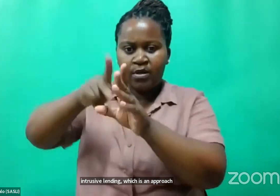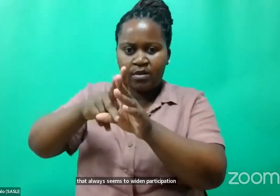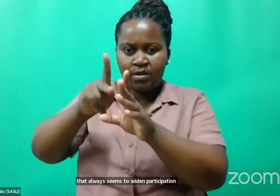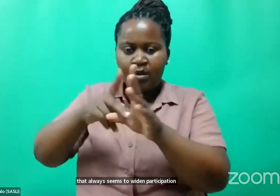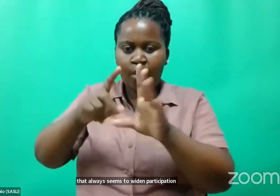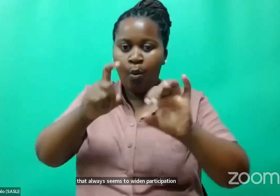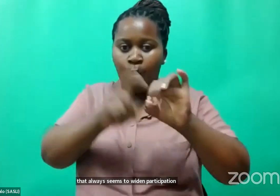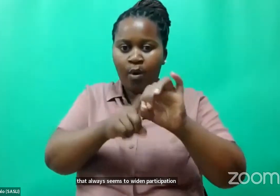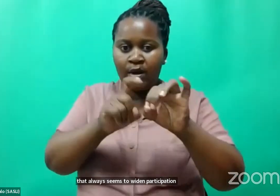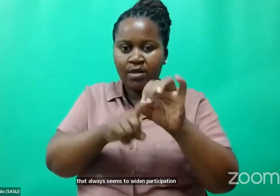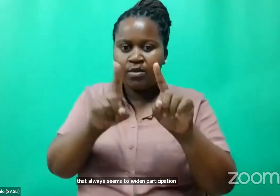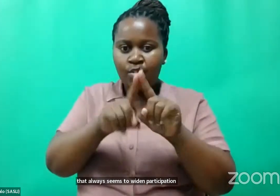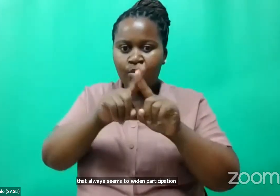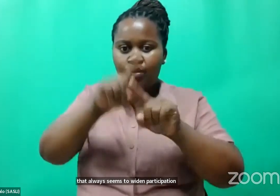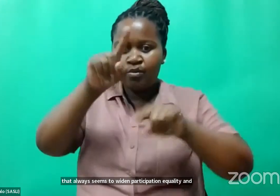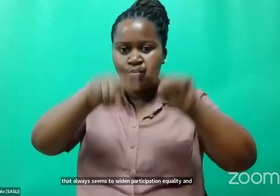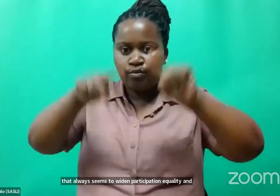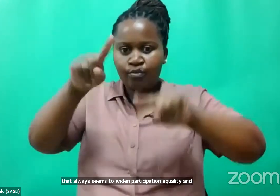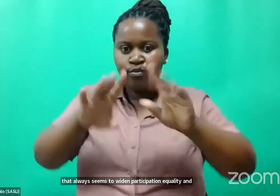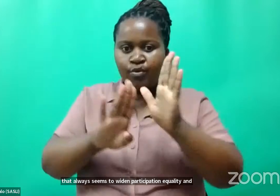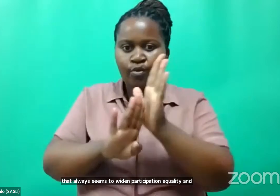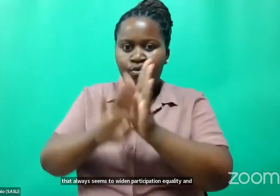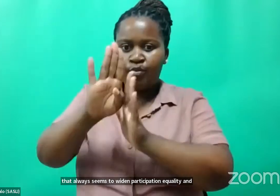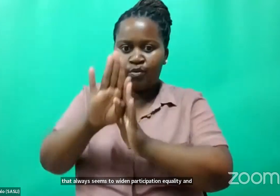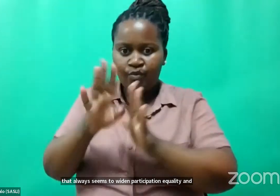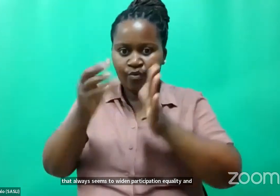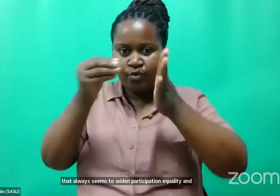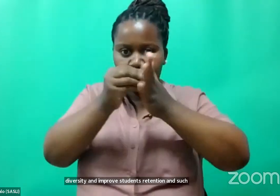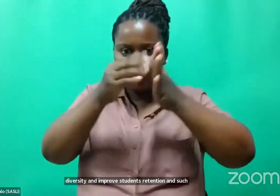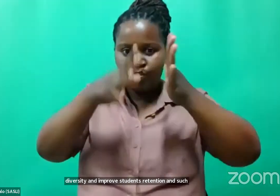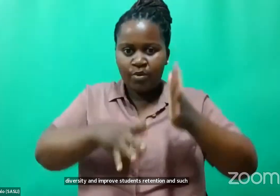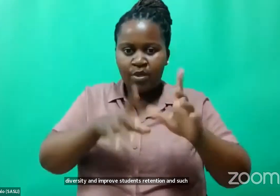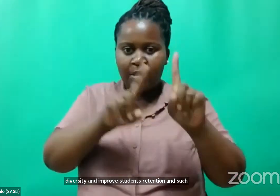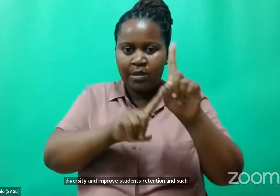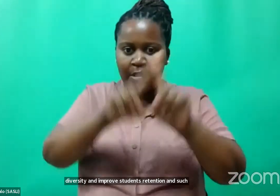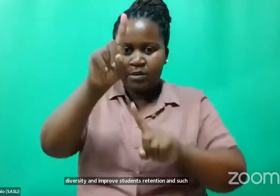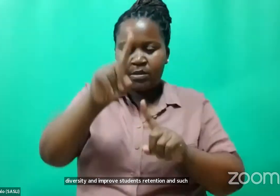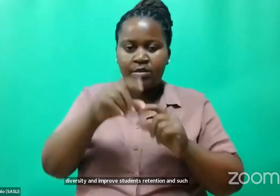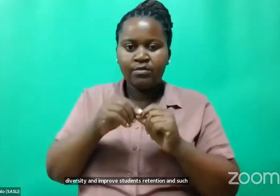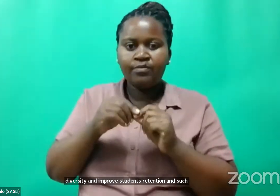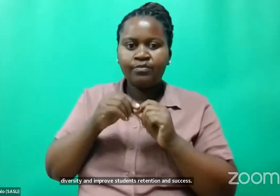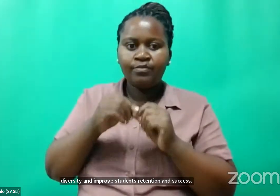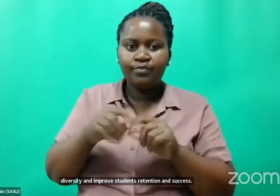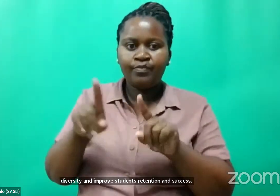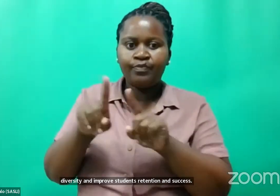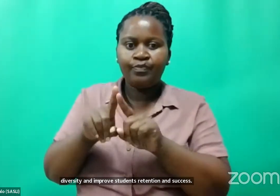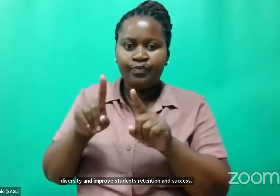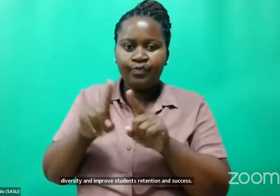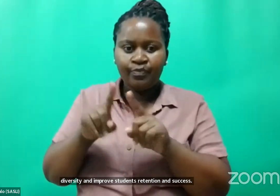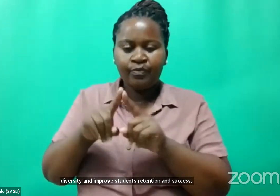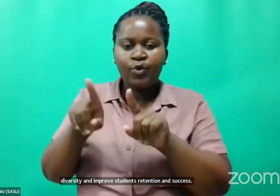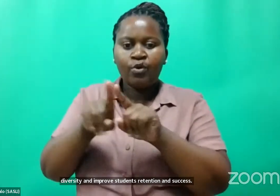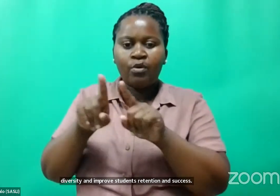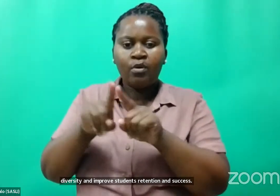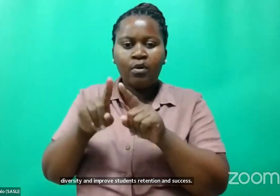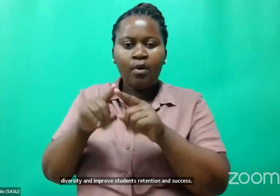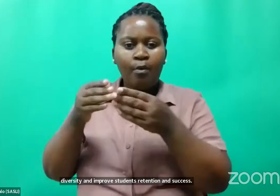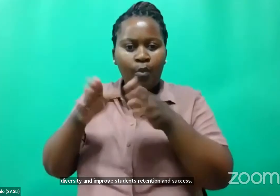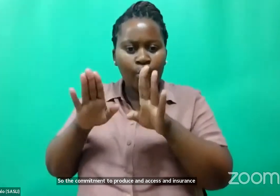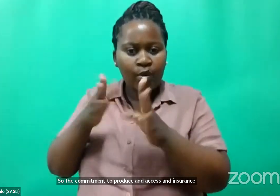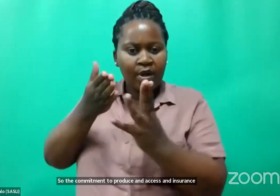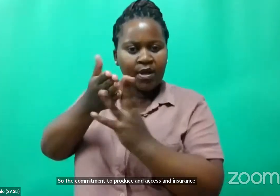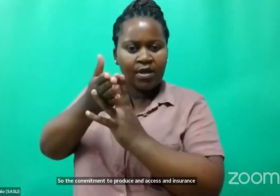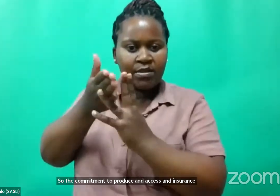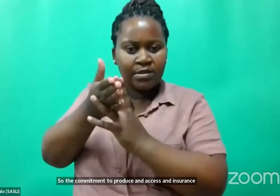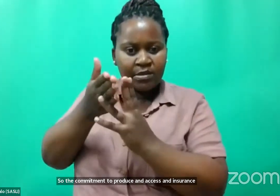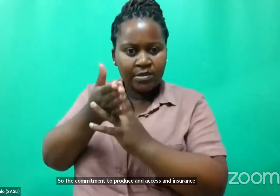and diversity and improve students' retention and success. So the commitment to broaden access and ensuring